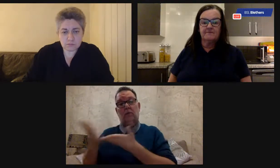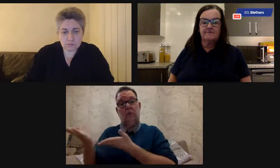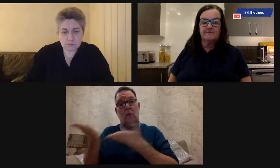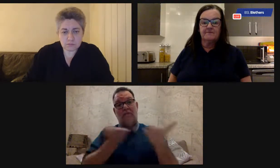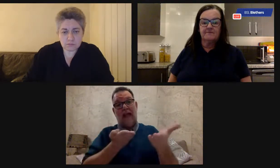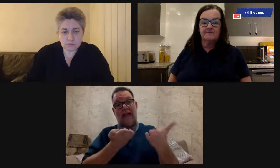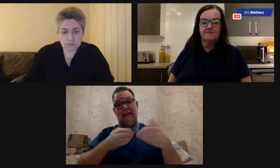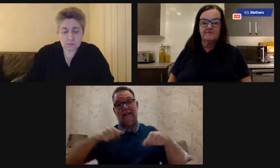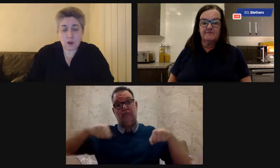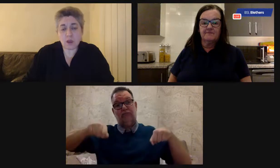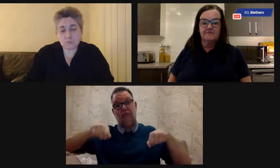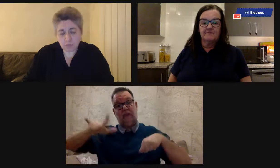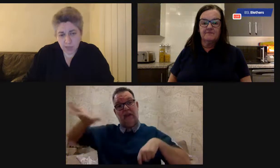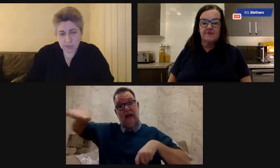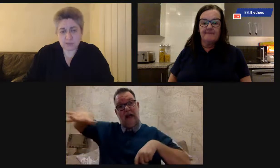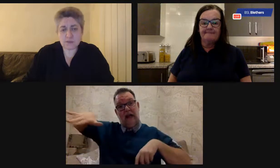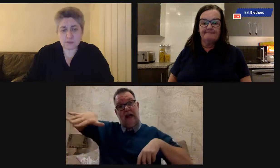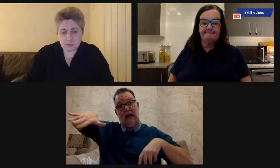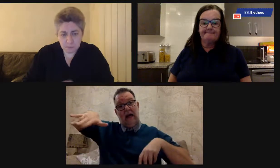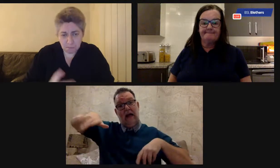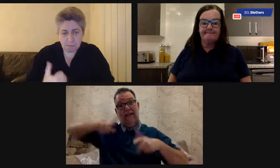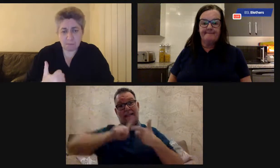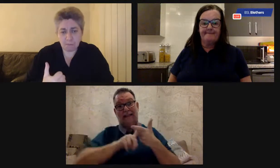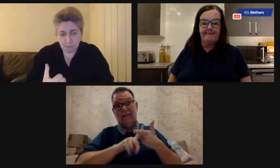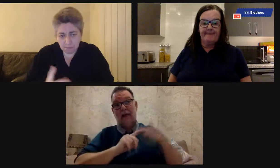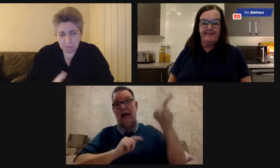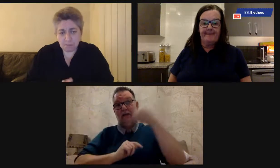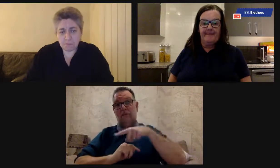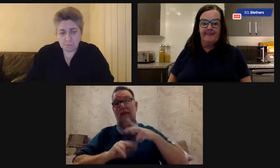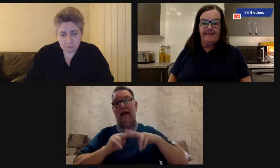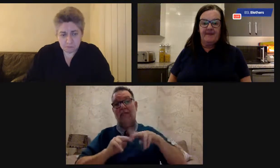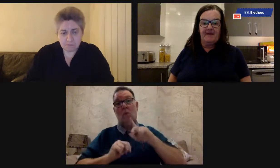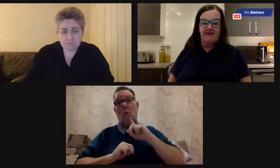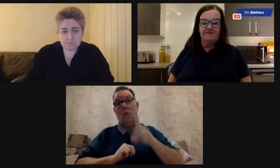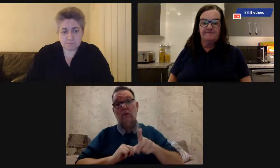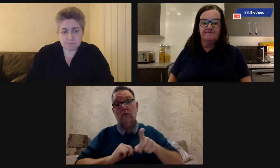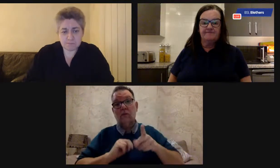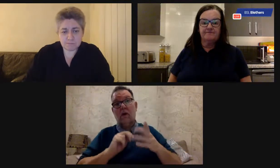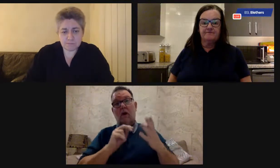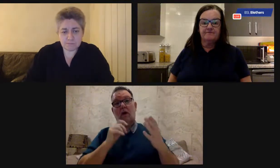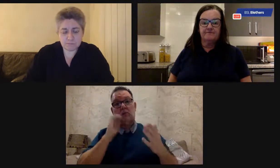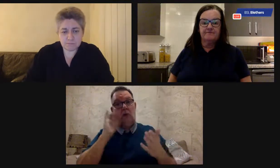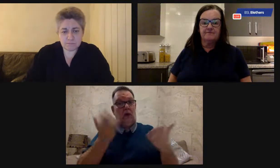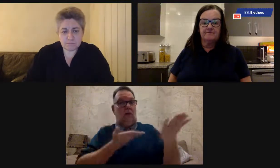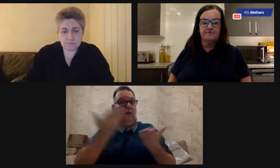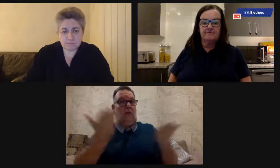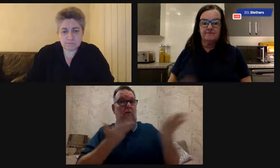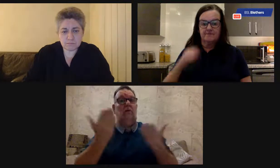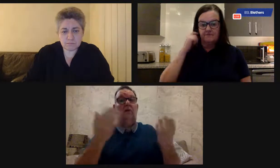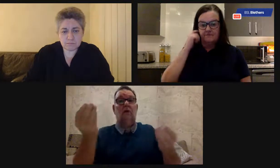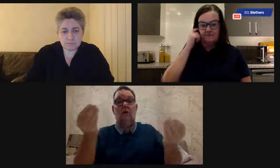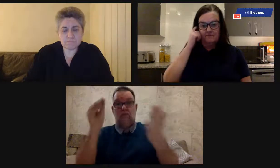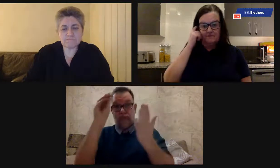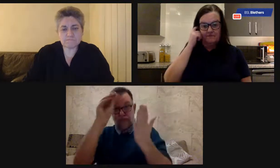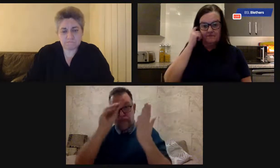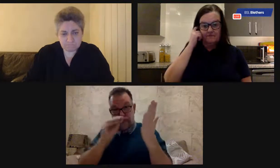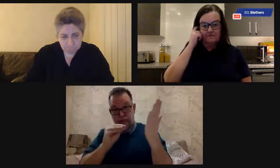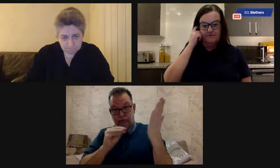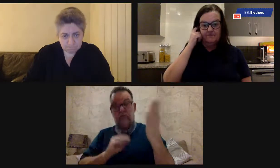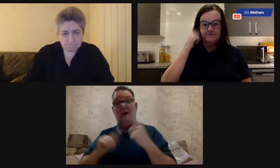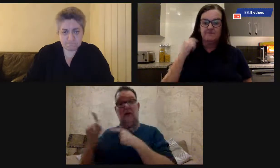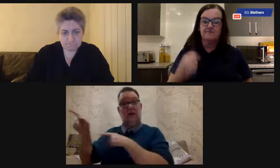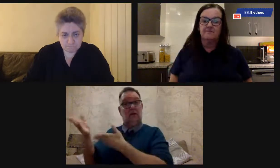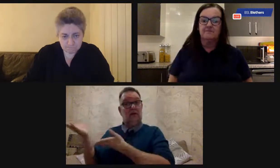and we'll try and provide a scooter, within the area. Um,